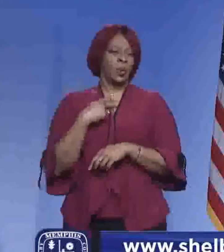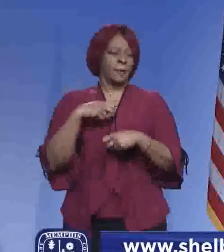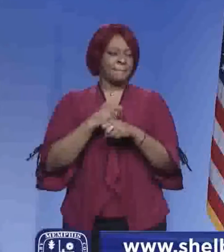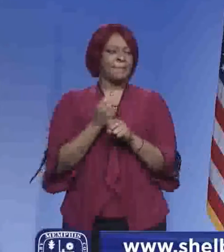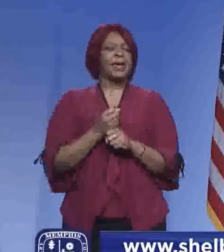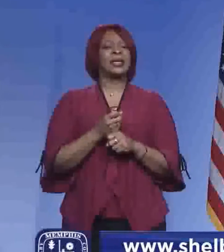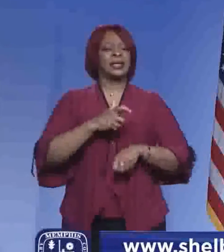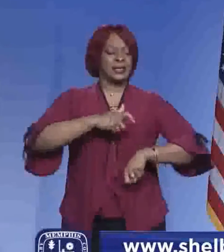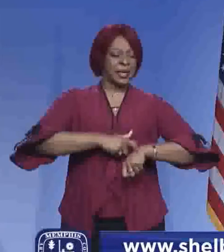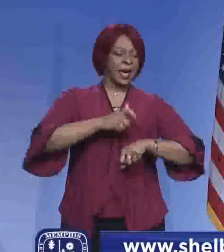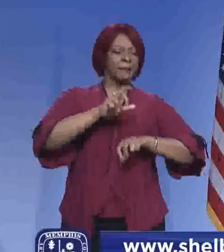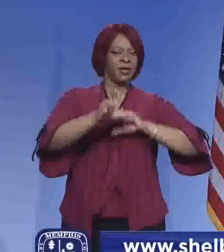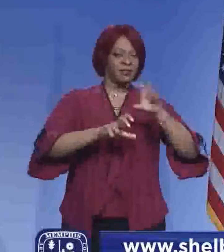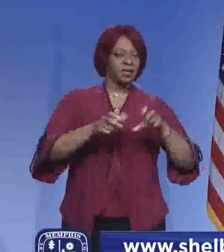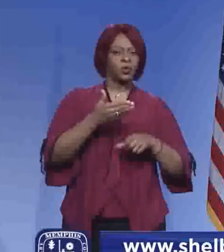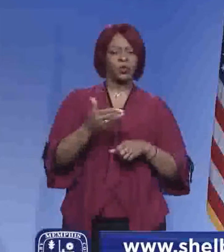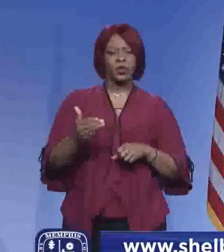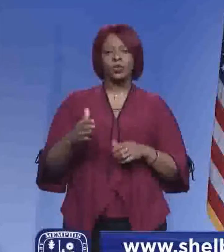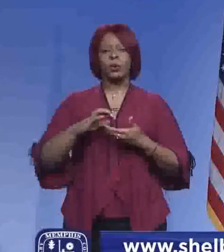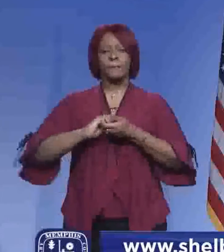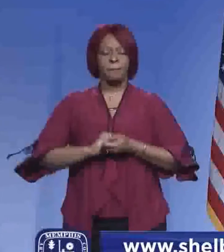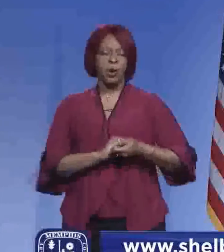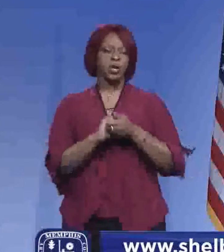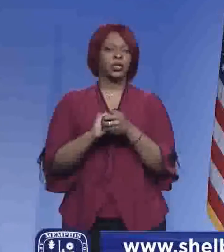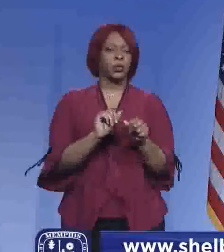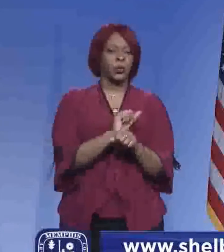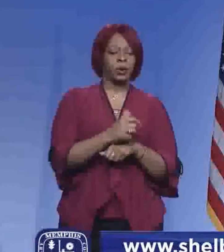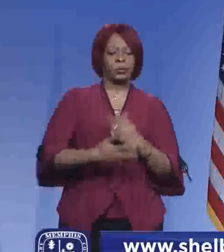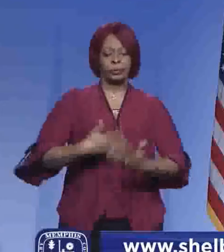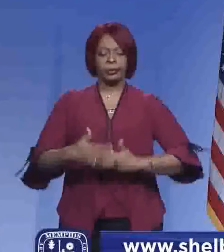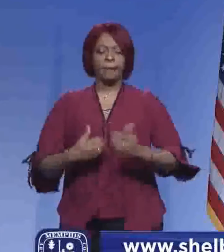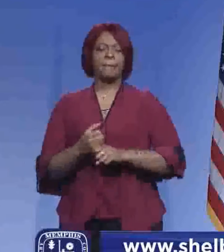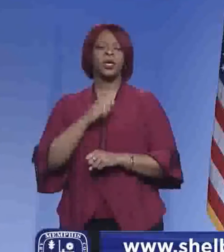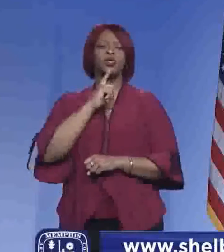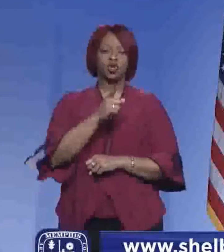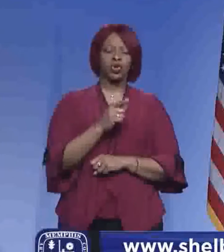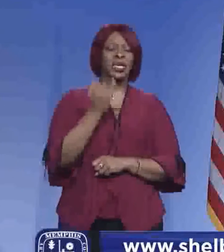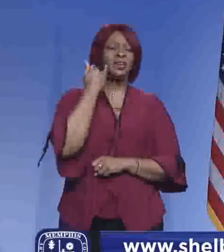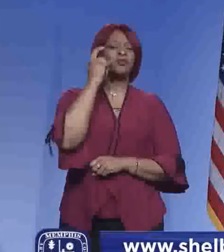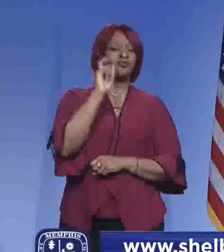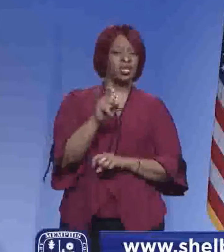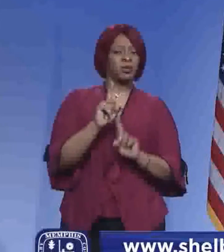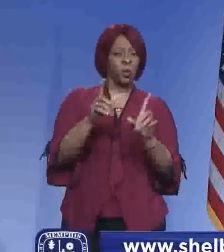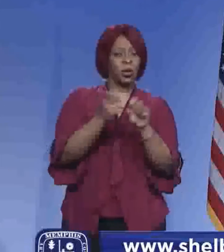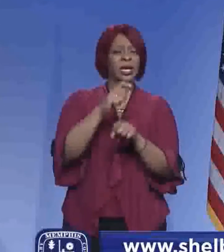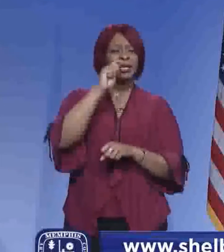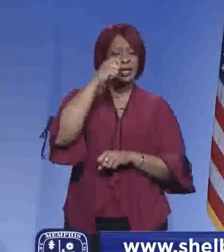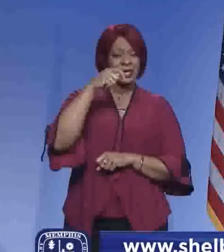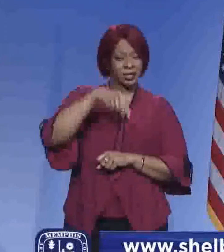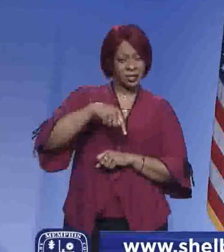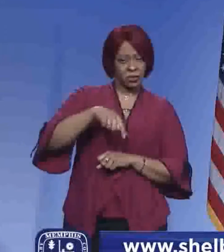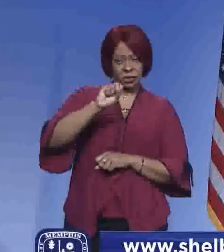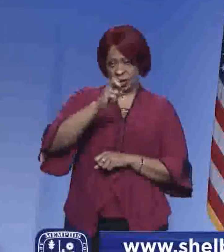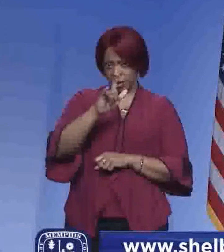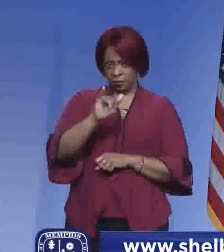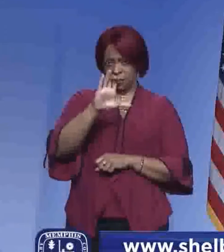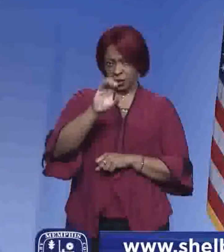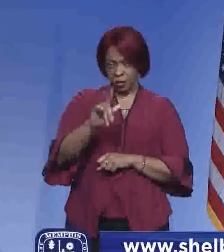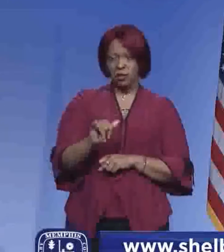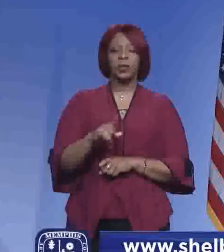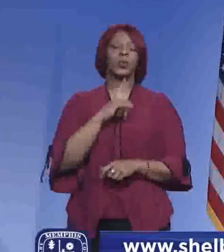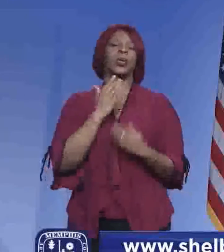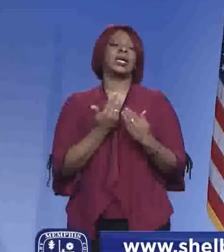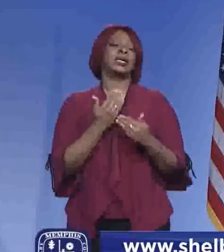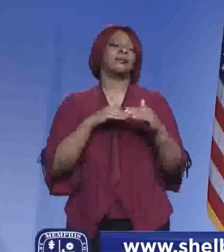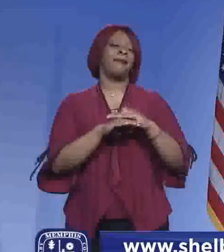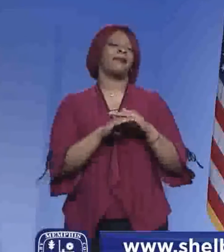an investment of resources and partnerships to make sure that if you need to be tested in Shelby County, that it's easy